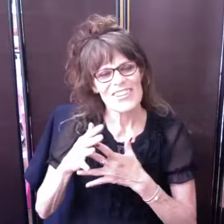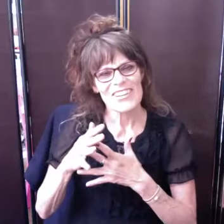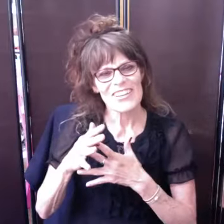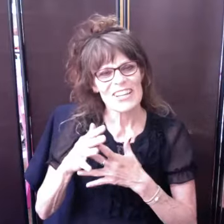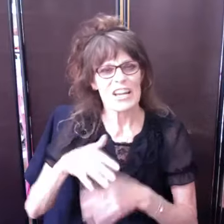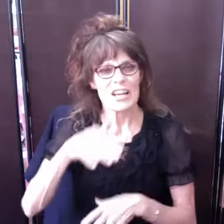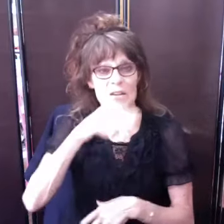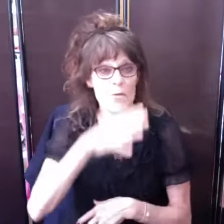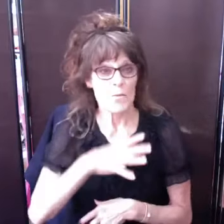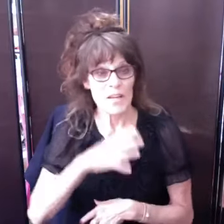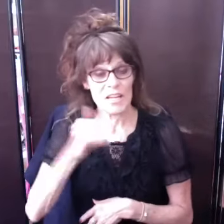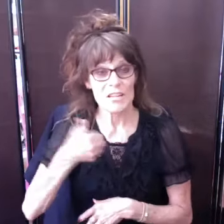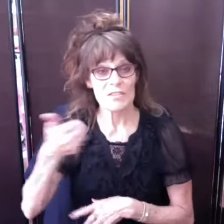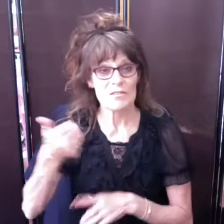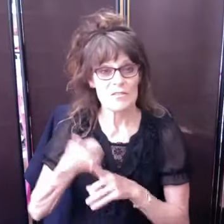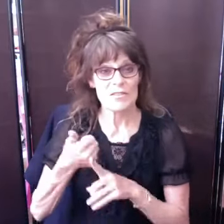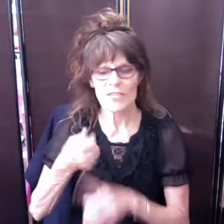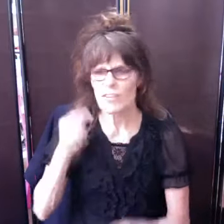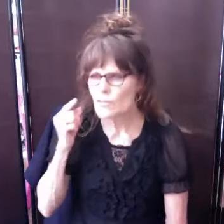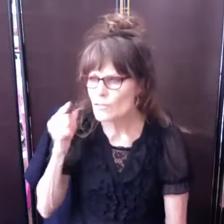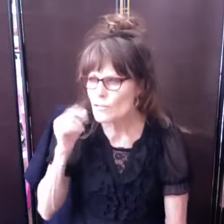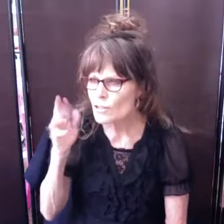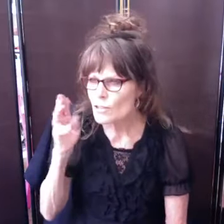herself and asked me if I was the Jimmy Dean that she was looking for.